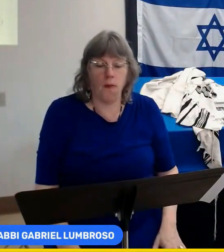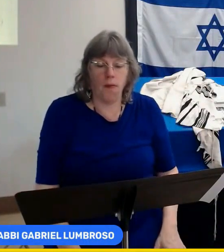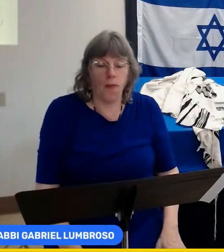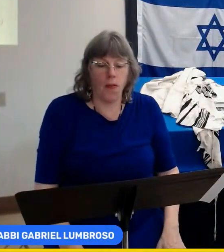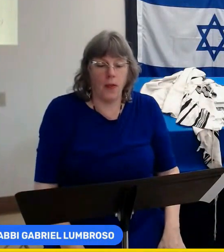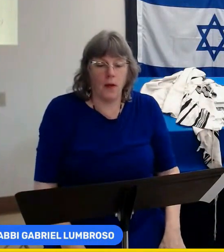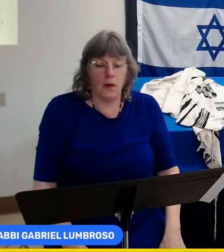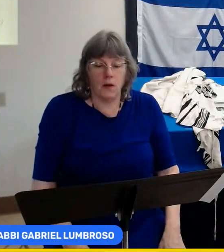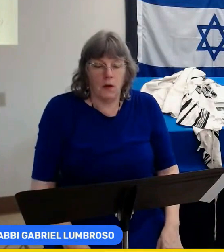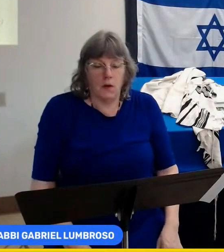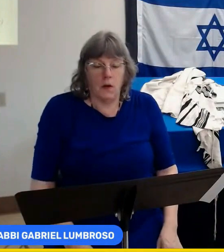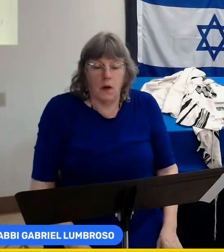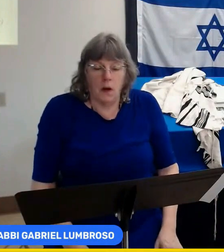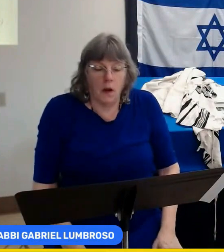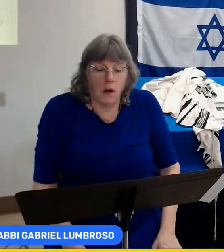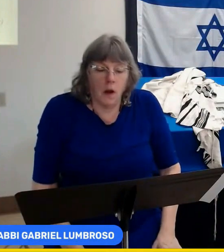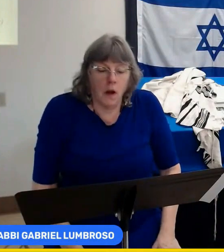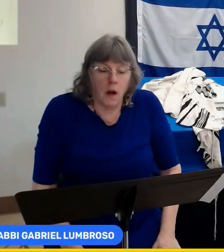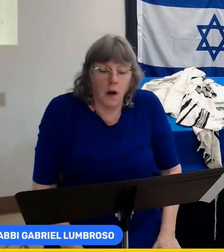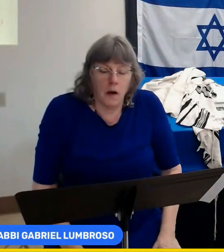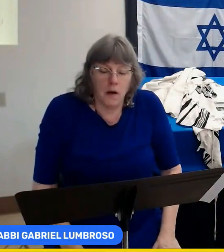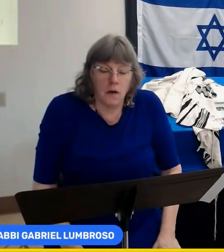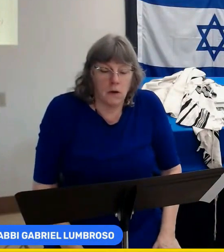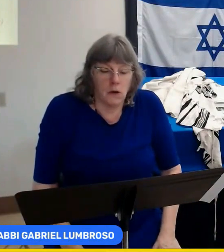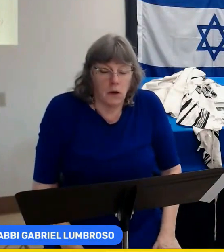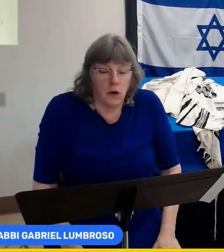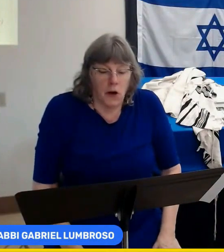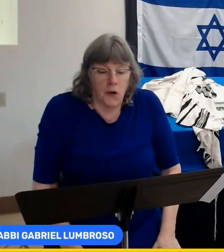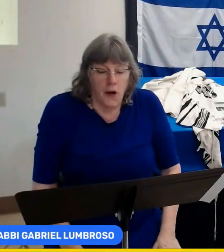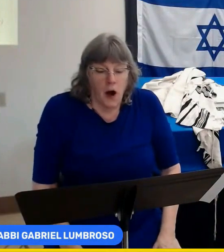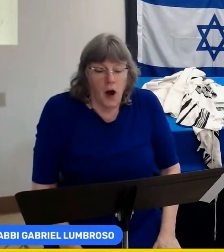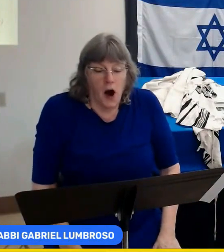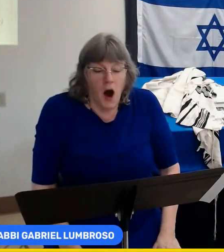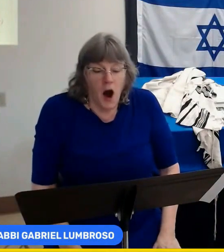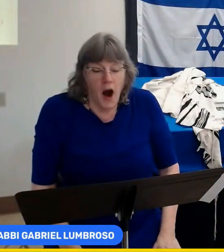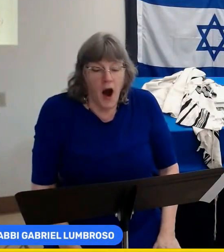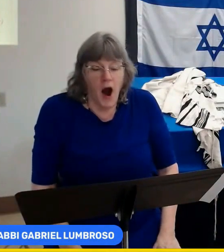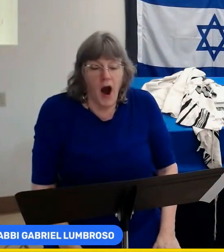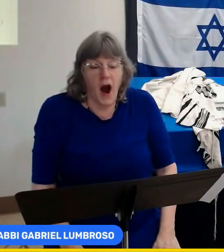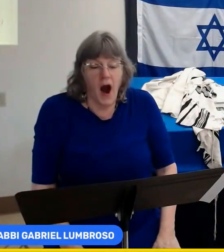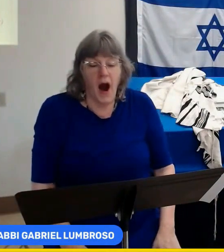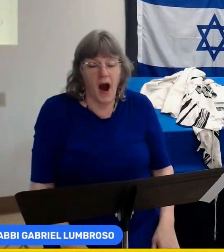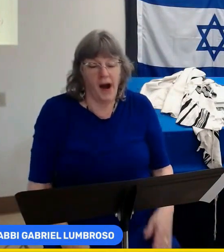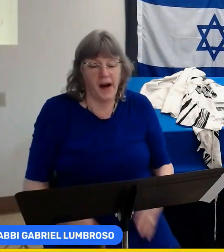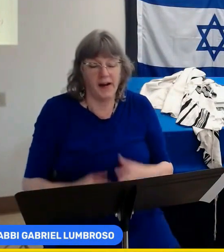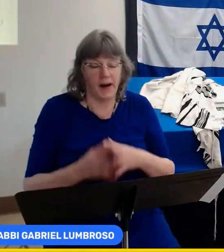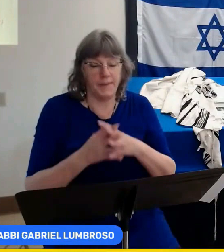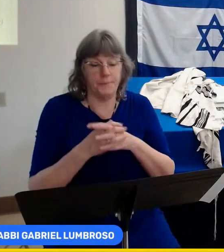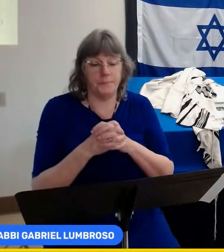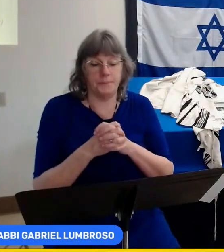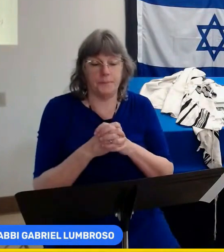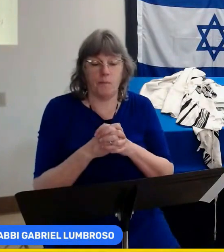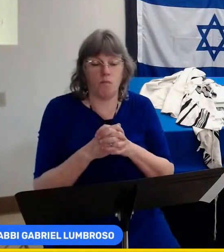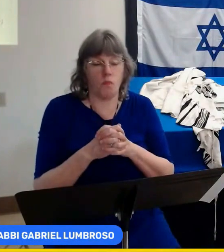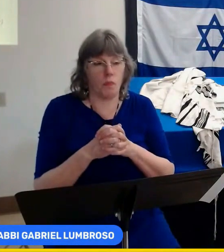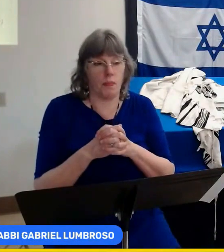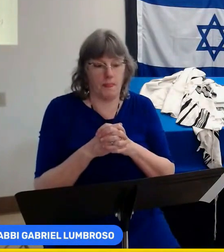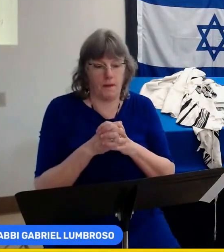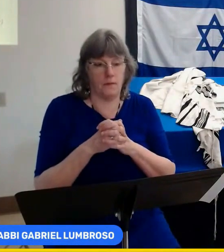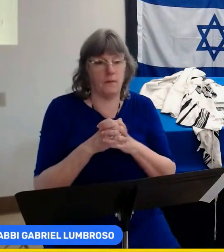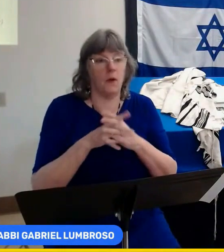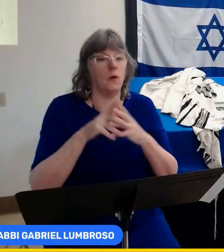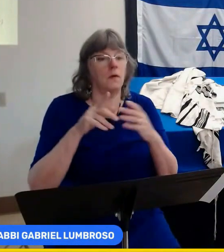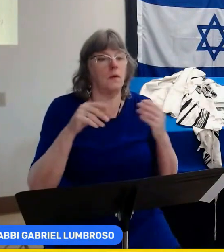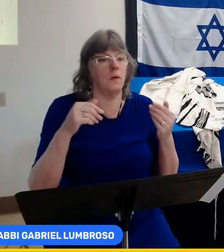final shofar. For the shofar will sound, and the dead will be raised to live forever, and we too be alive when we change. We all go there